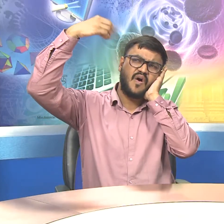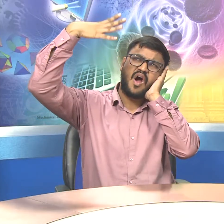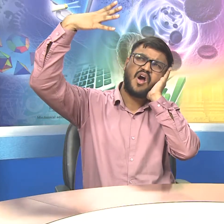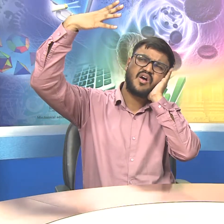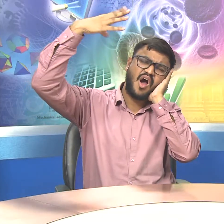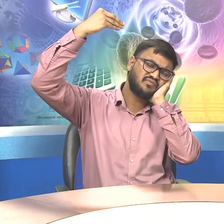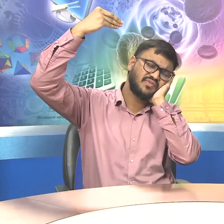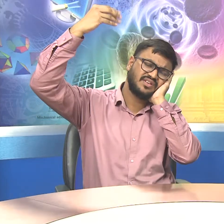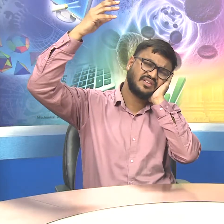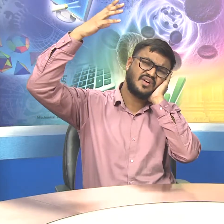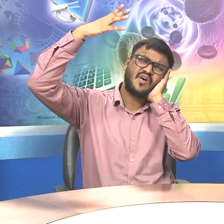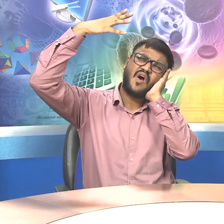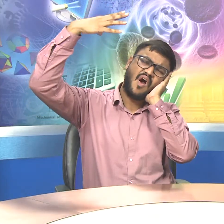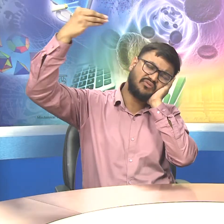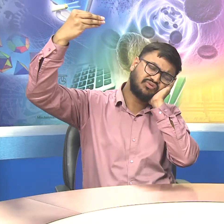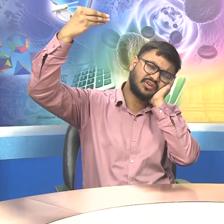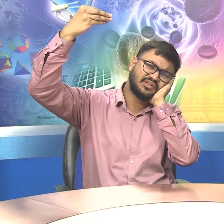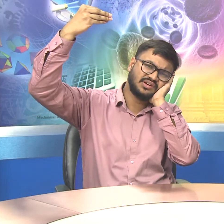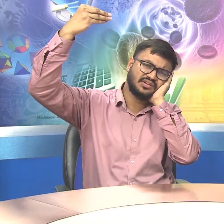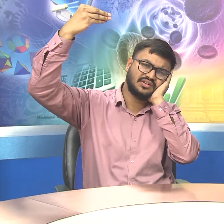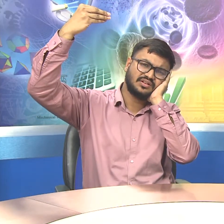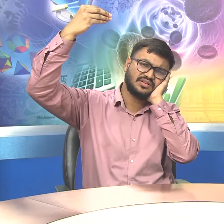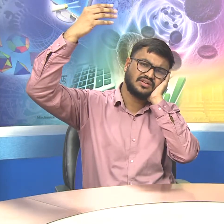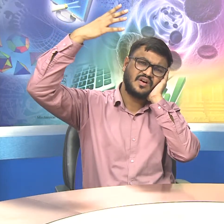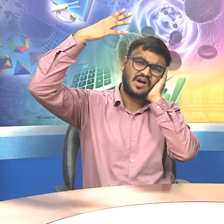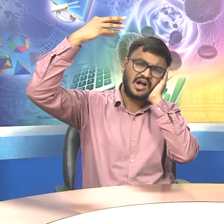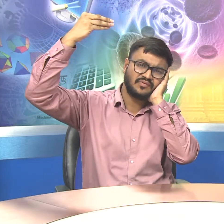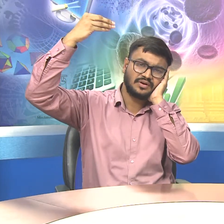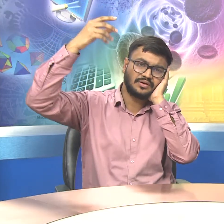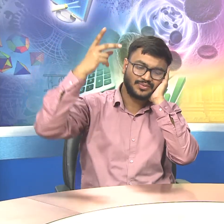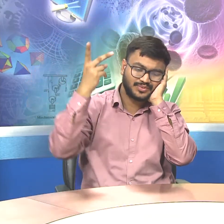Next example is don't turn on the light while sleeping.